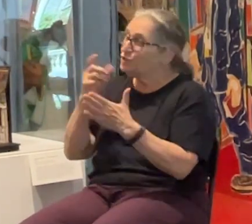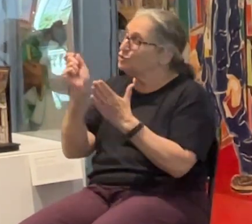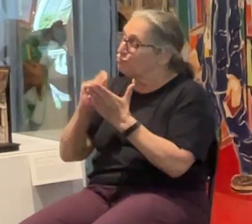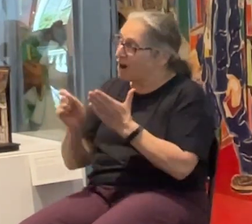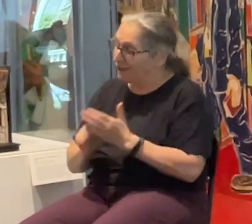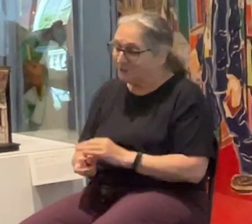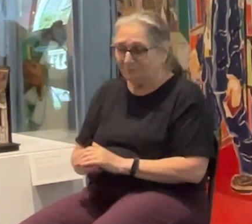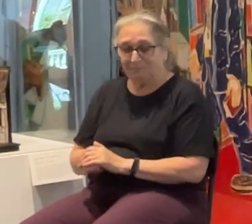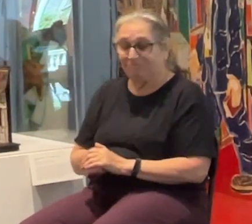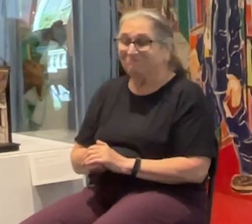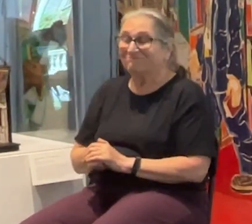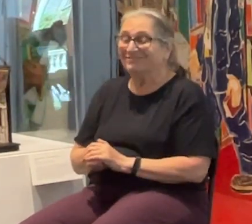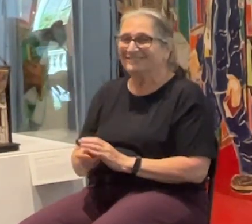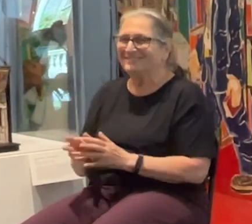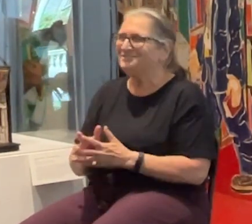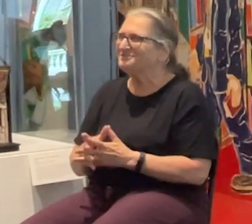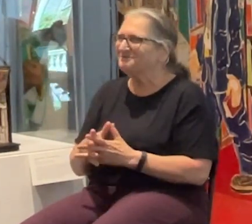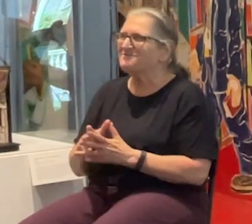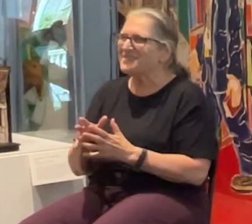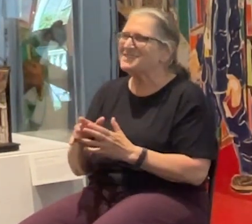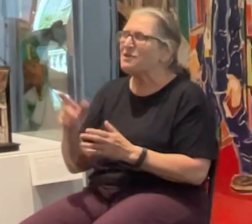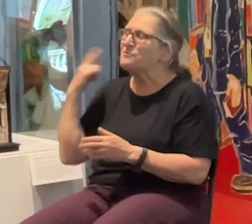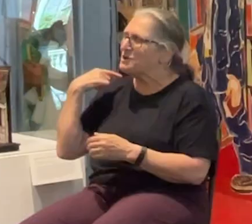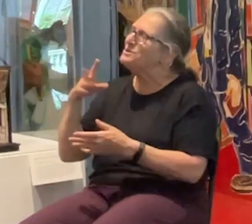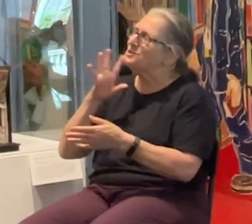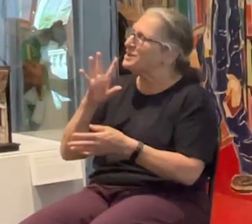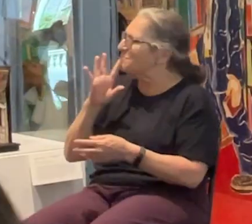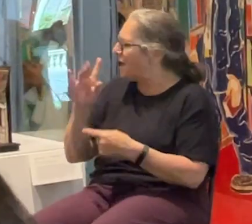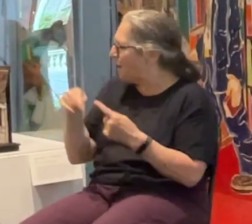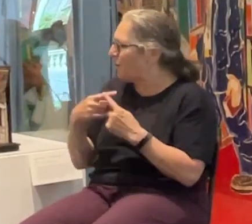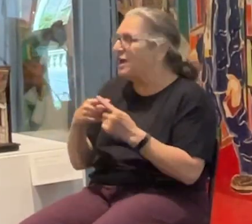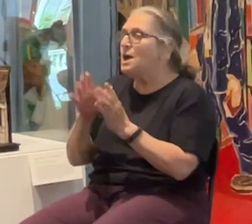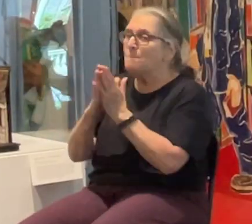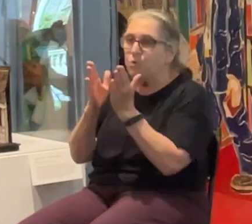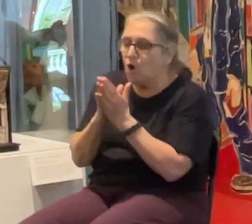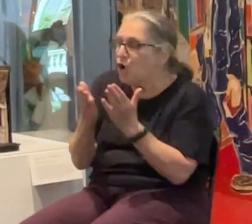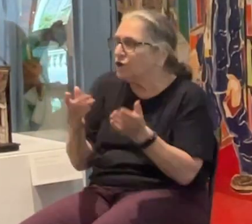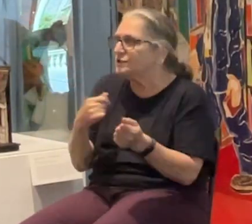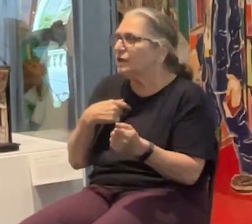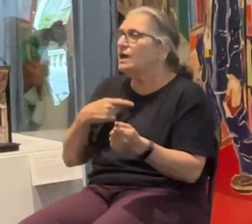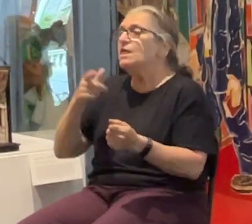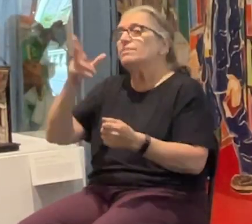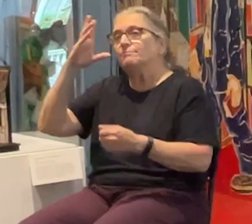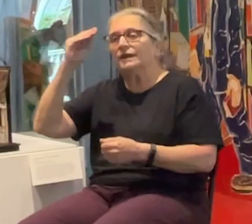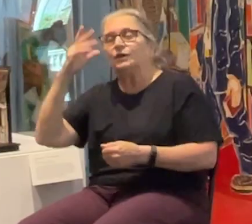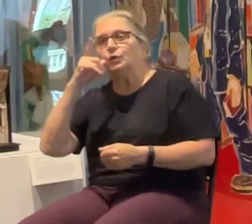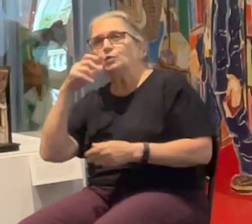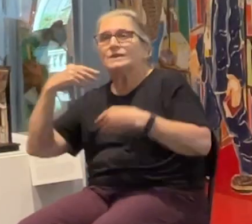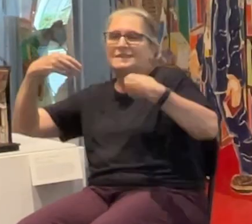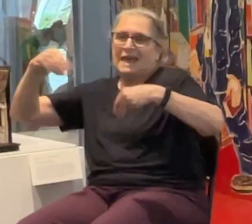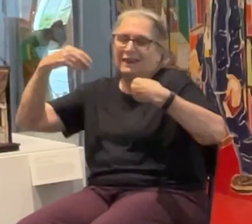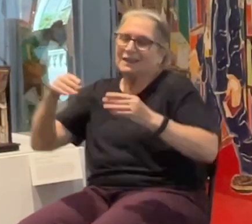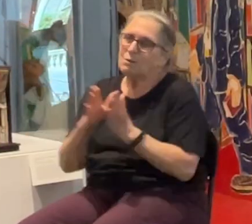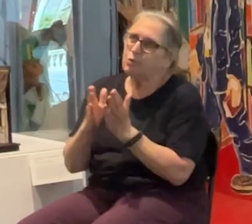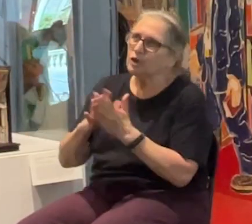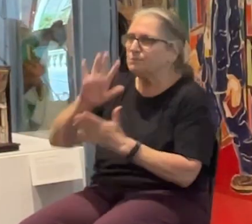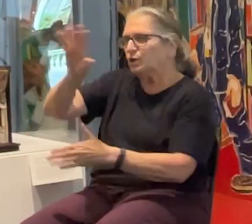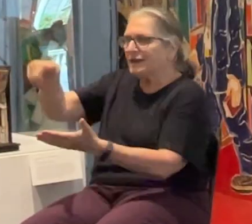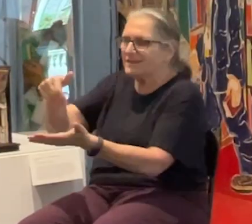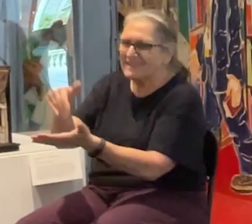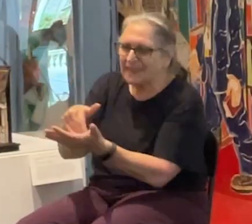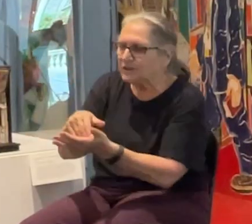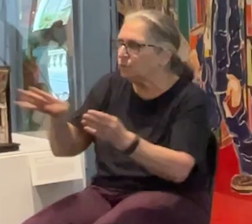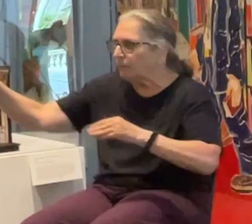talked about some of these new books we would work in and move the guy selling the books more to the center, reshuffle some of the